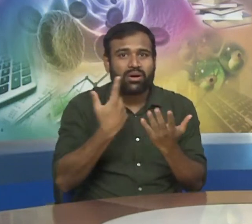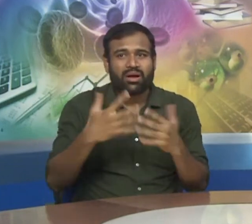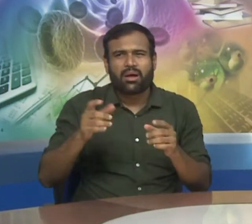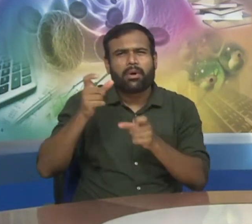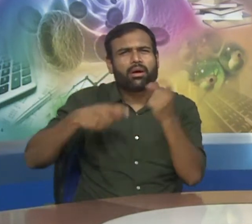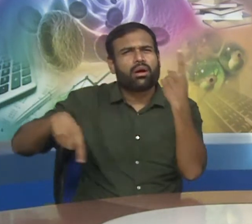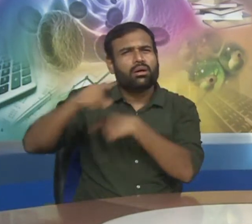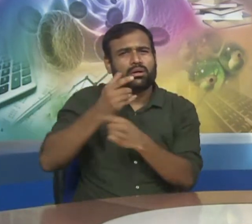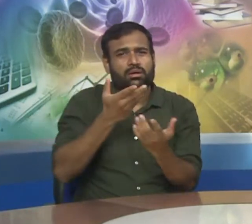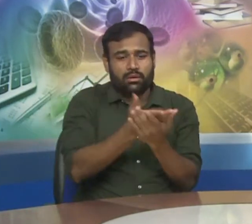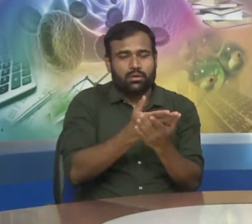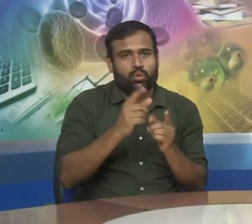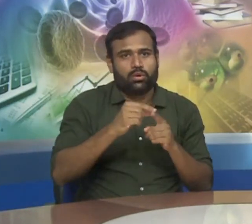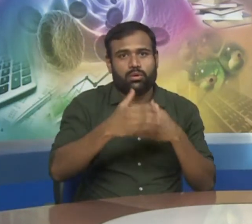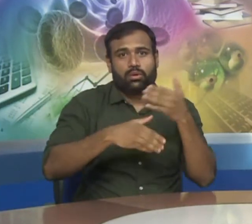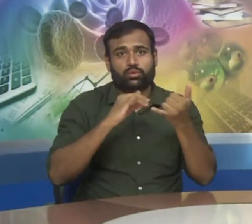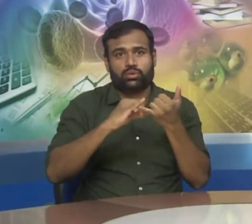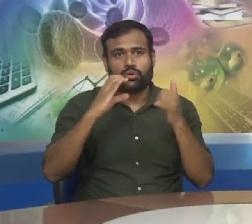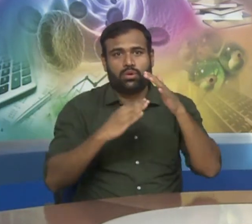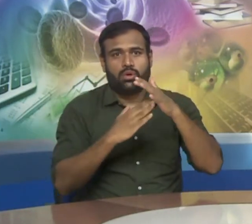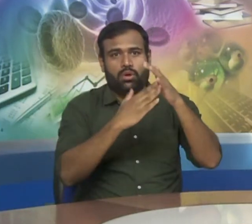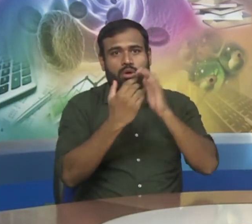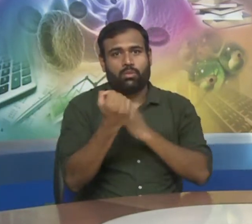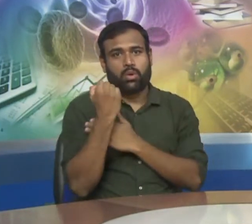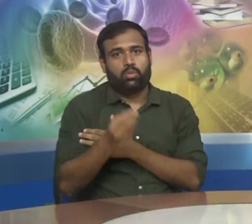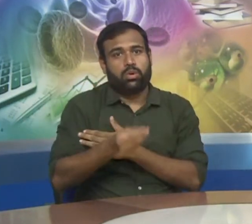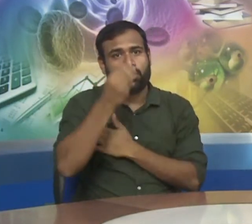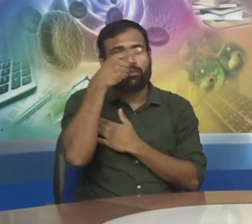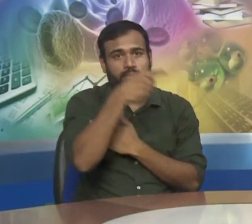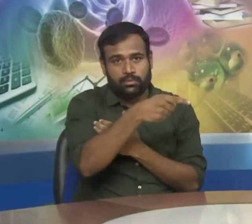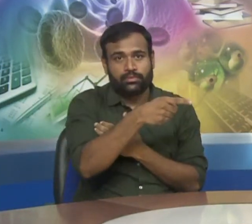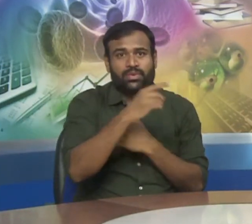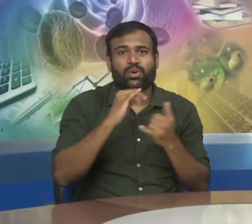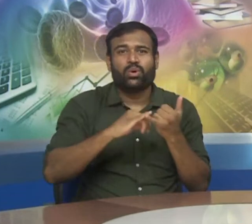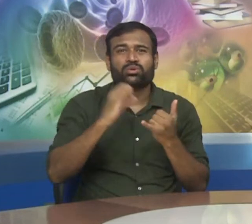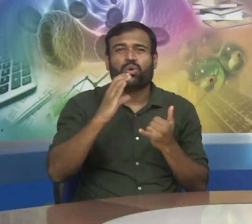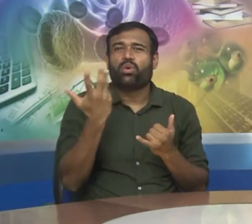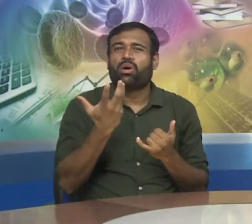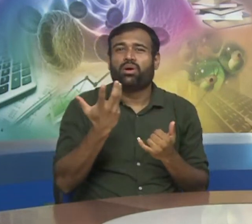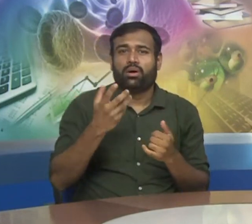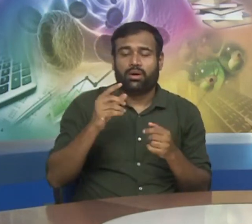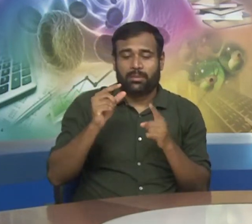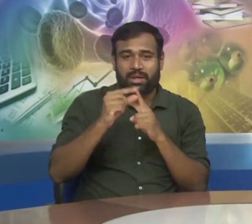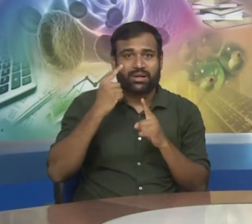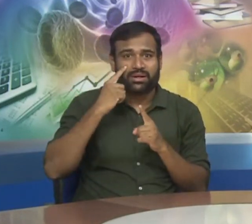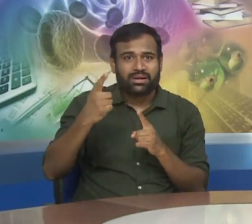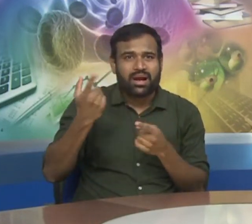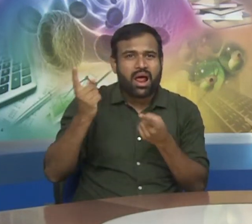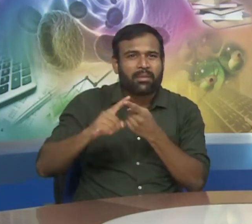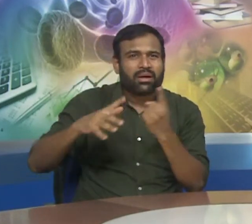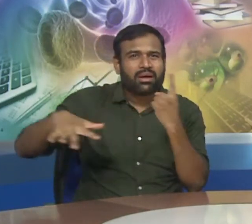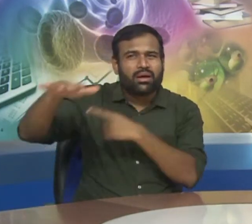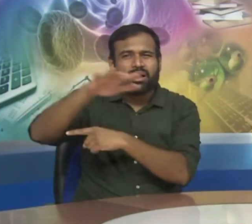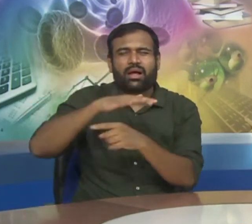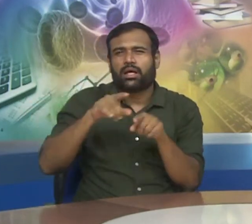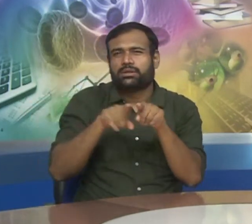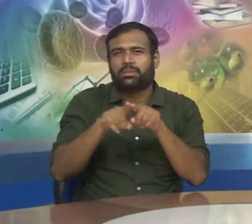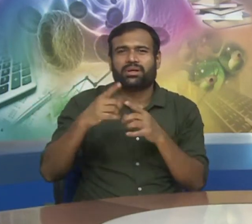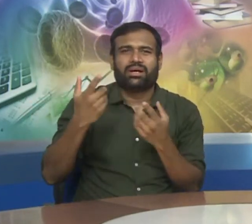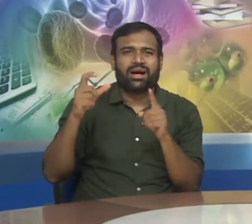The judiciary, including Supreme Court, entertained litigation only from those parties that were affected